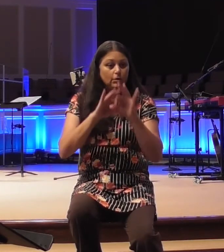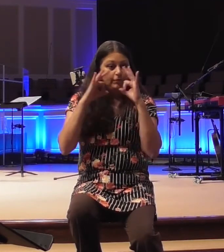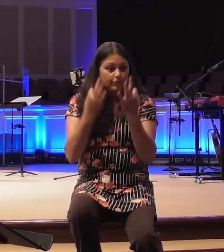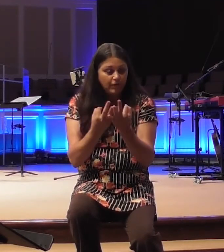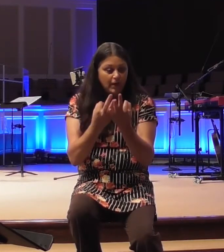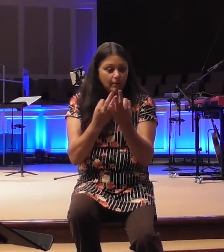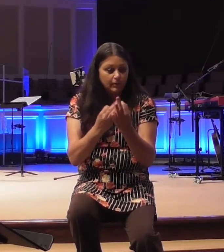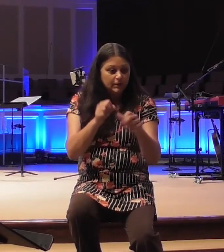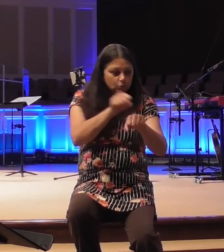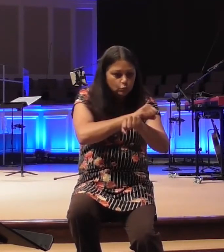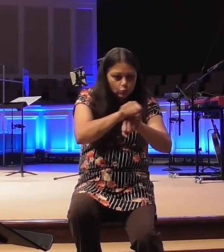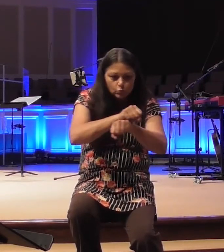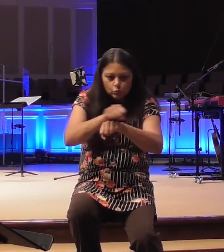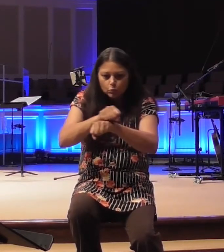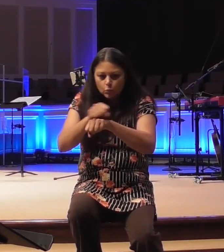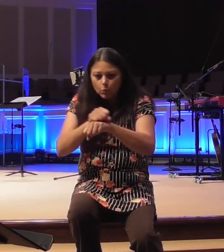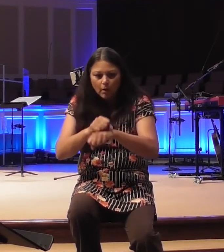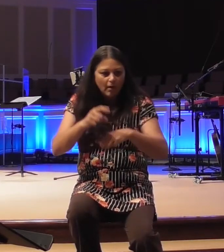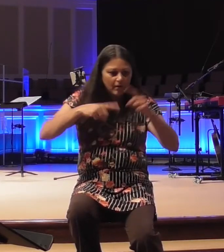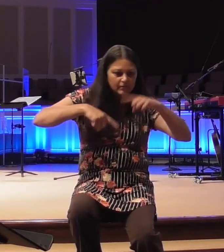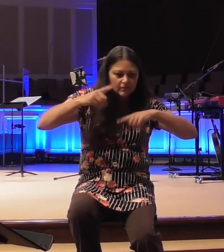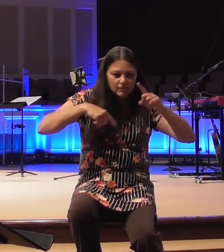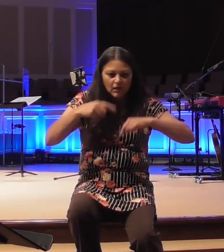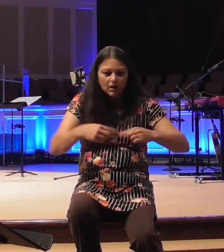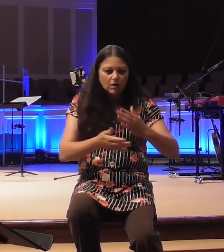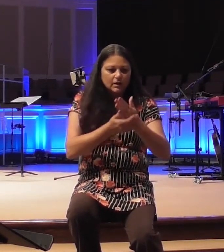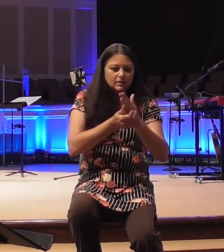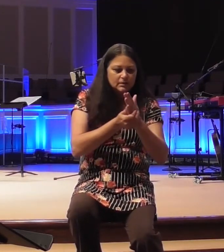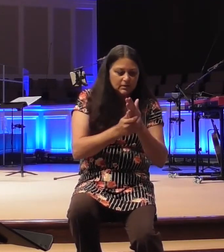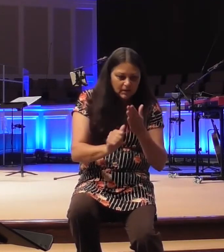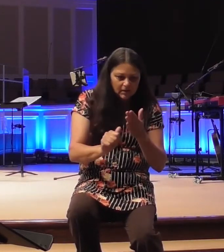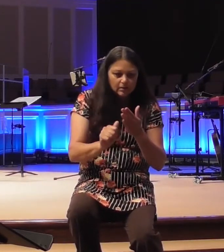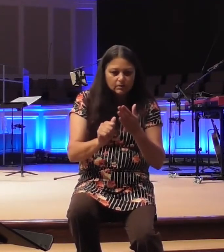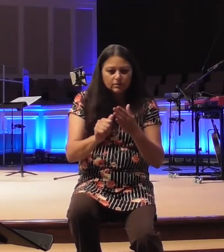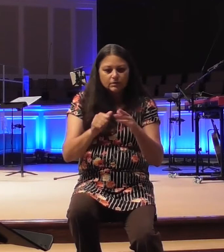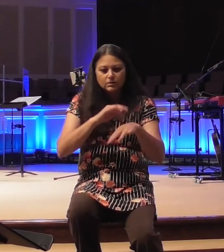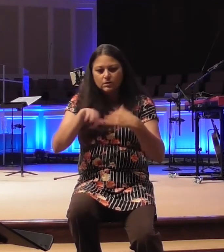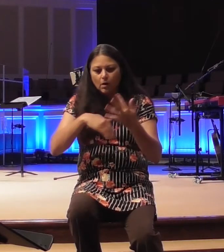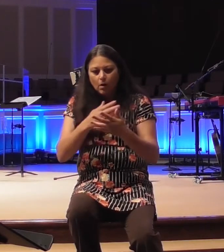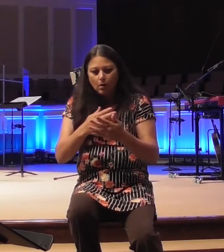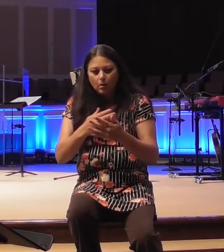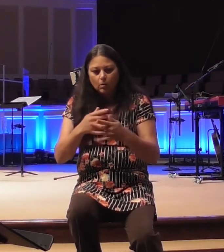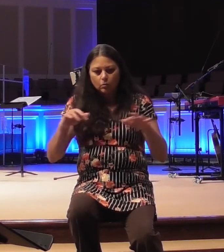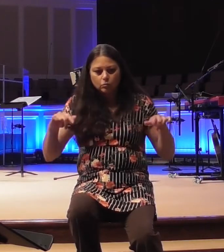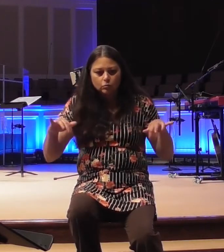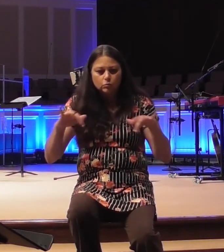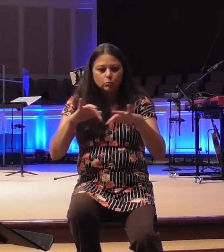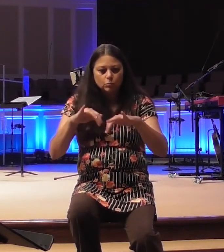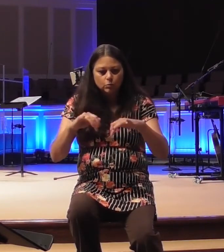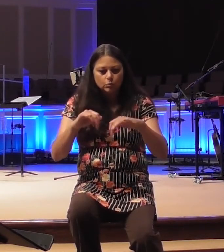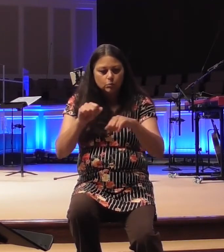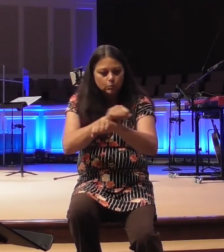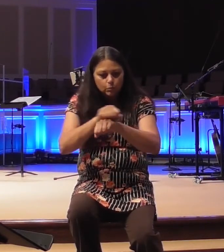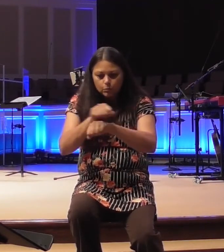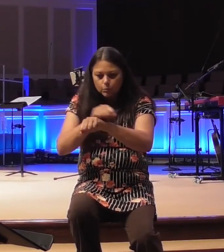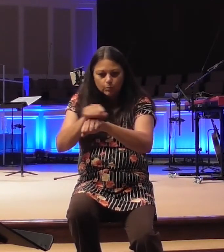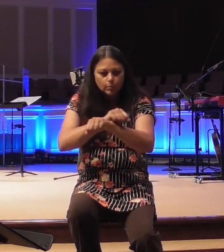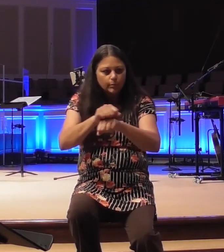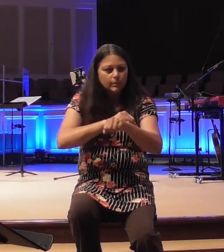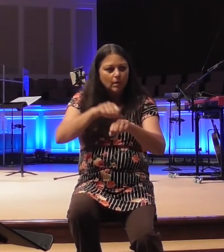skills and gifts and ability, yet all coming together for one cause, that the place of worship might be